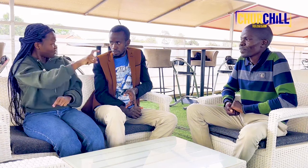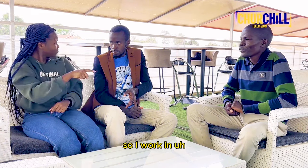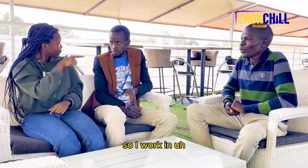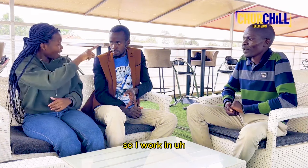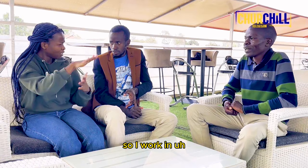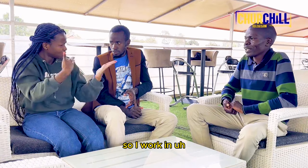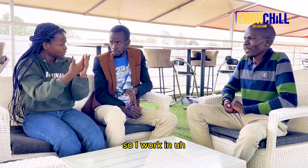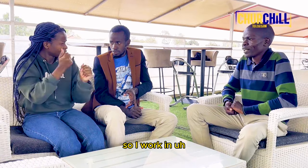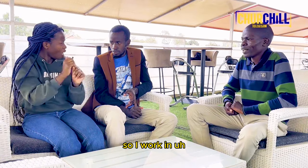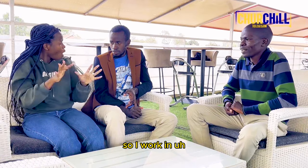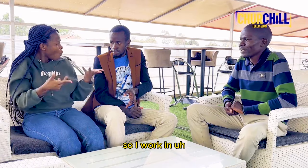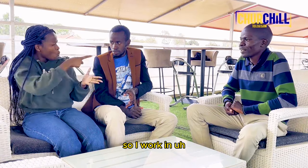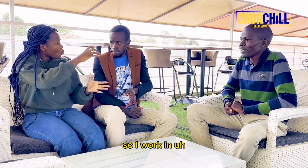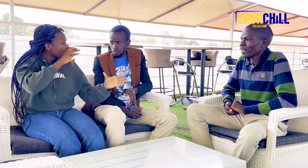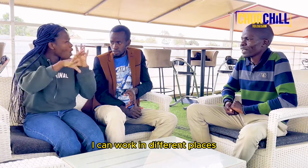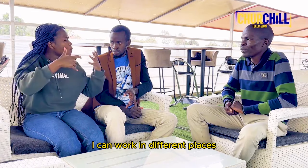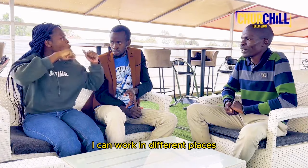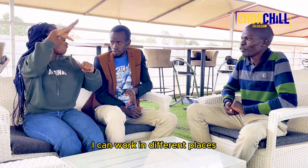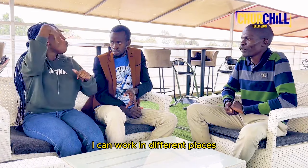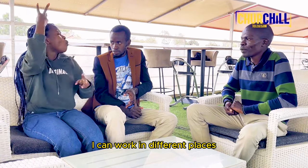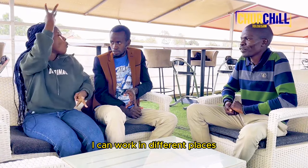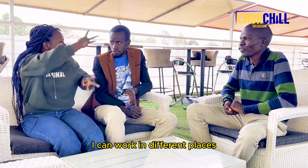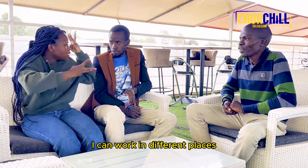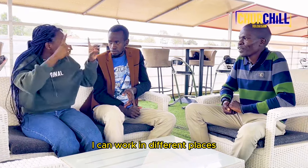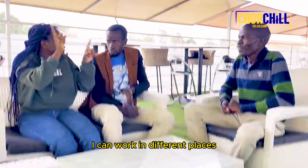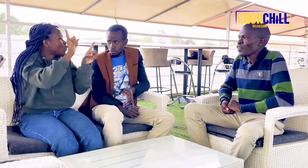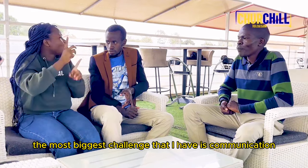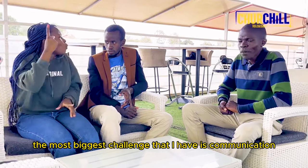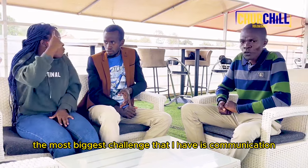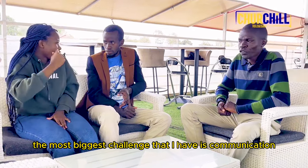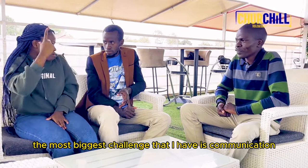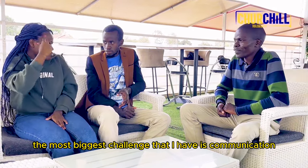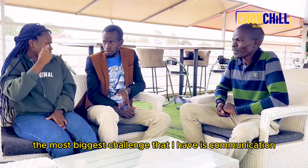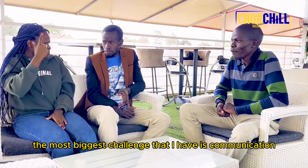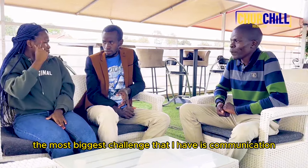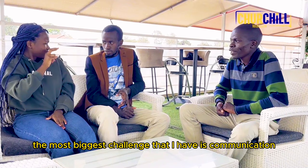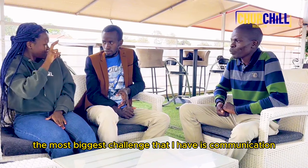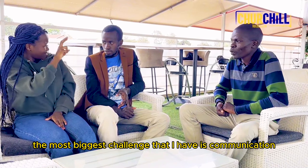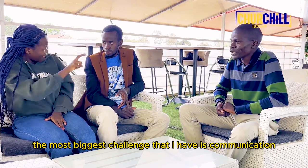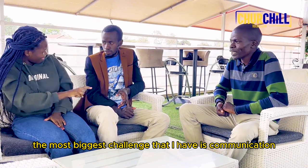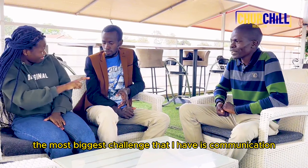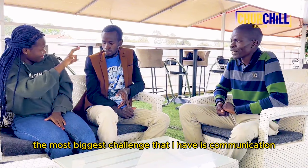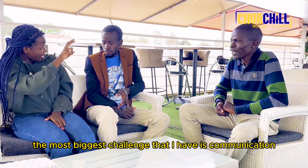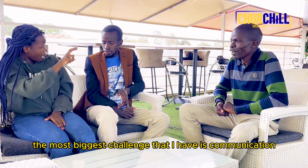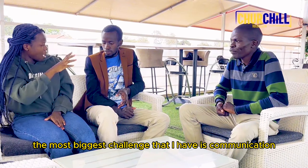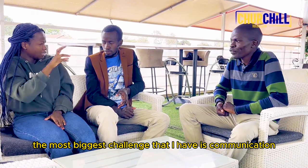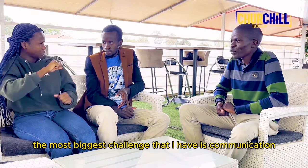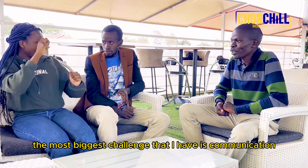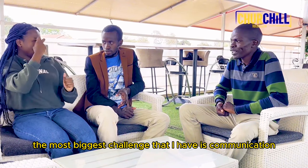So, I can work in different places. The biggest challenge that I have is communication.